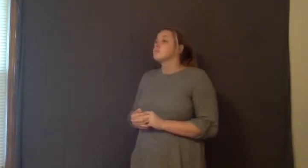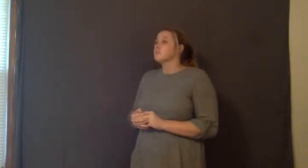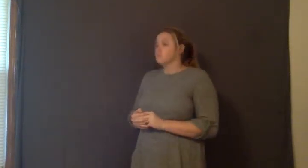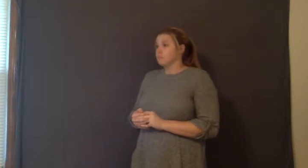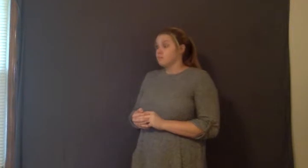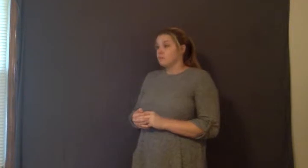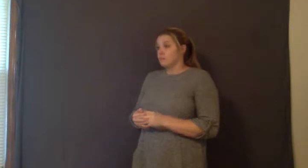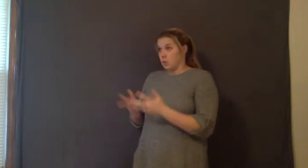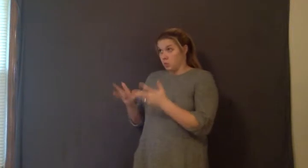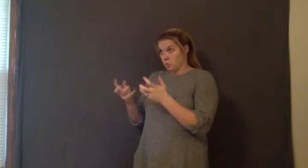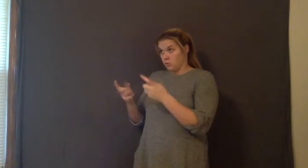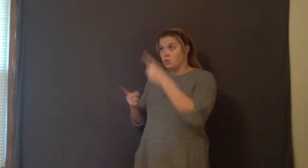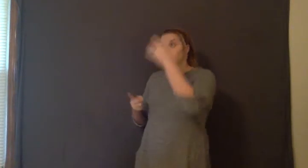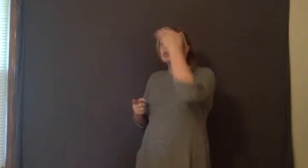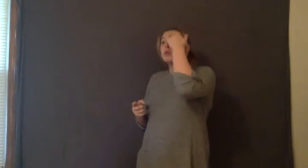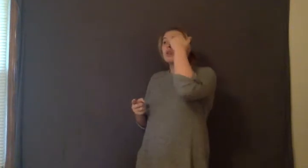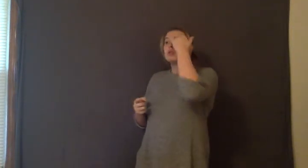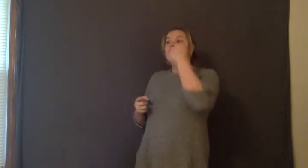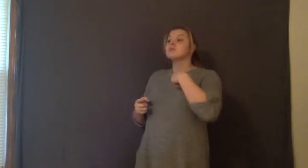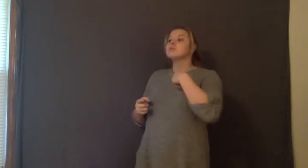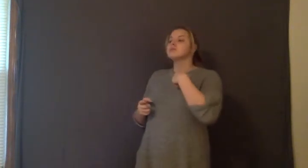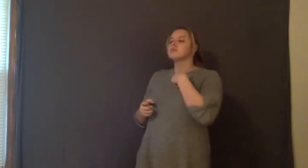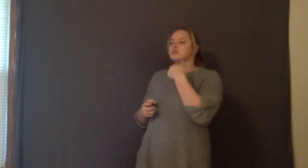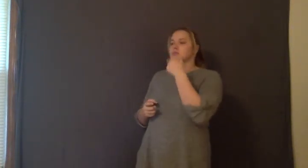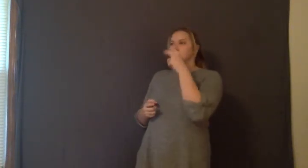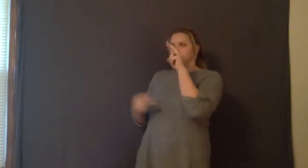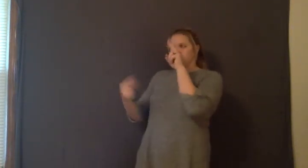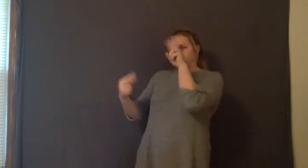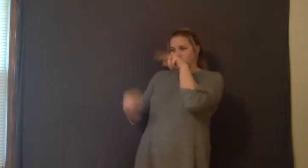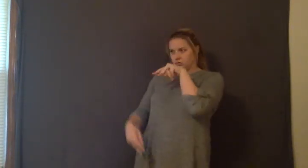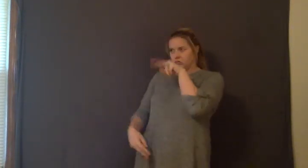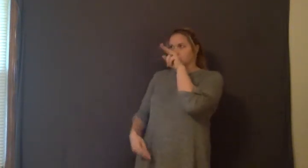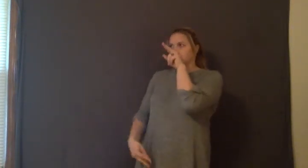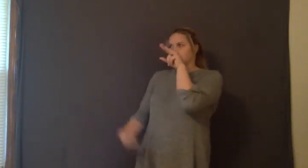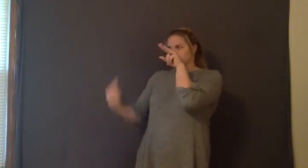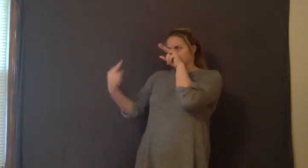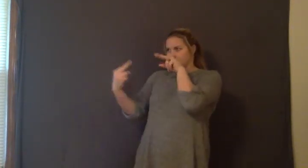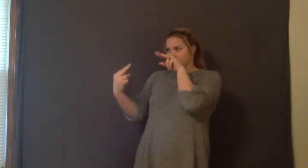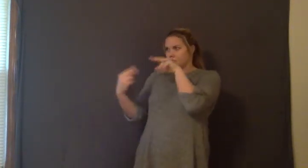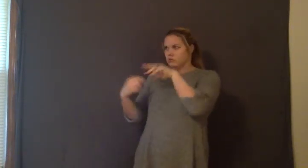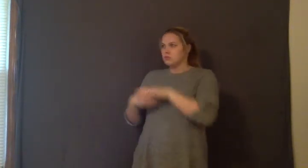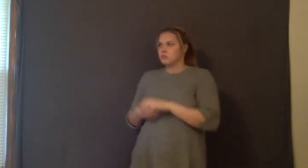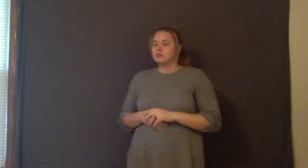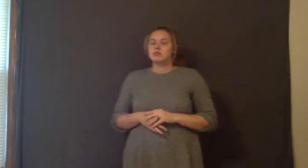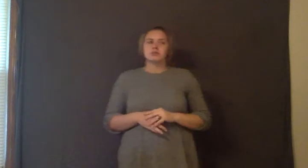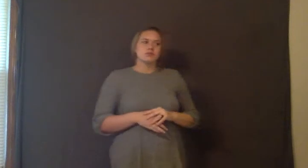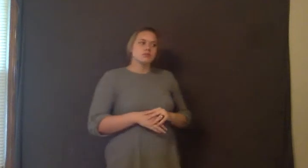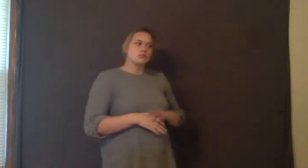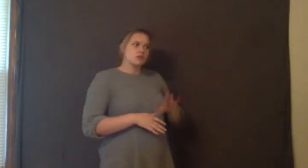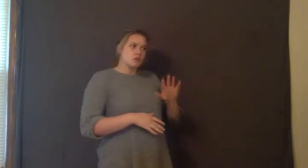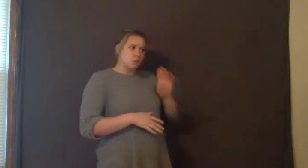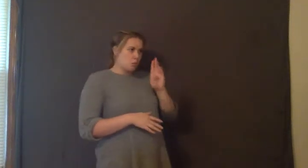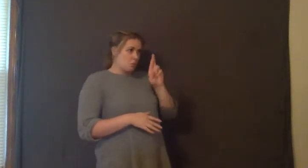know I've been watching you." And she said, "I think you're special." She said, "I think you can